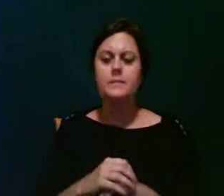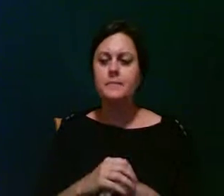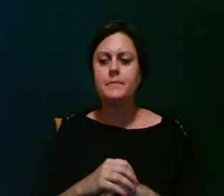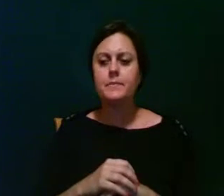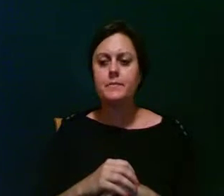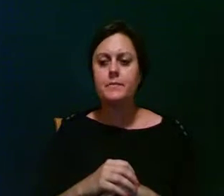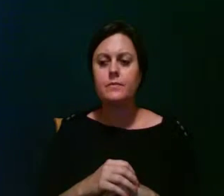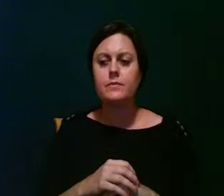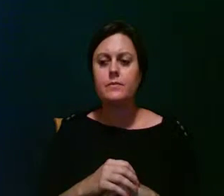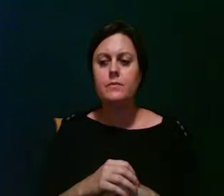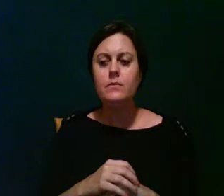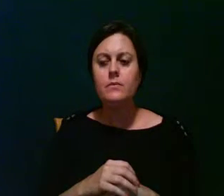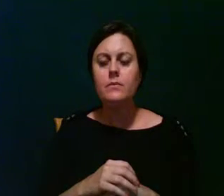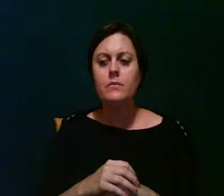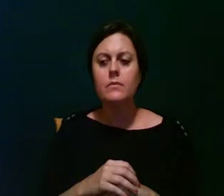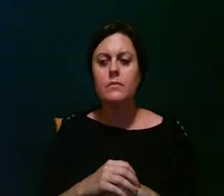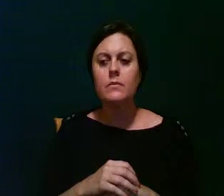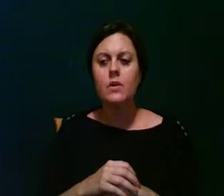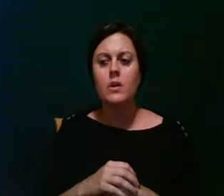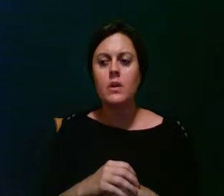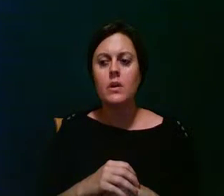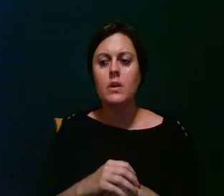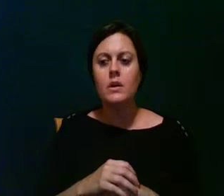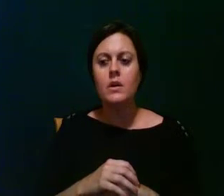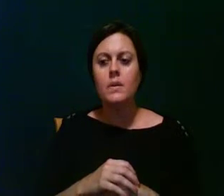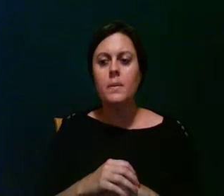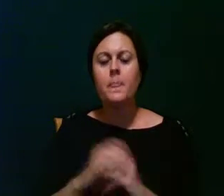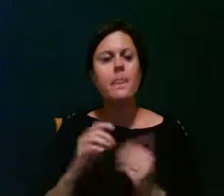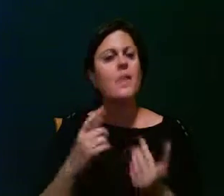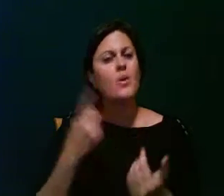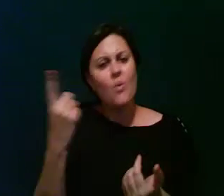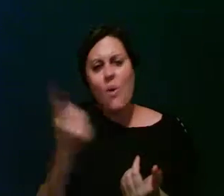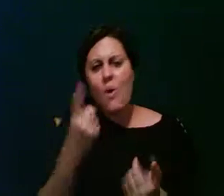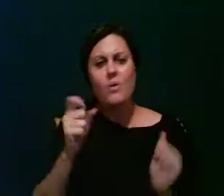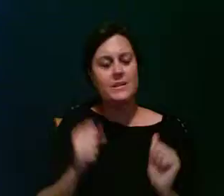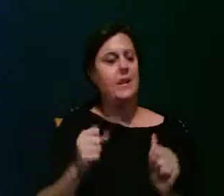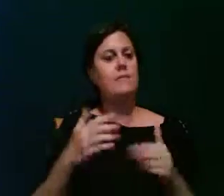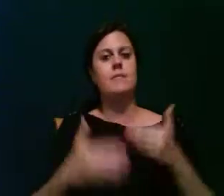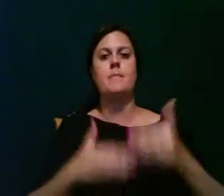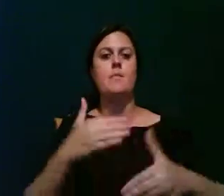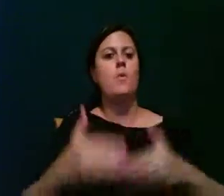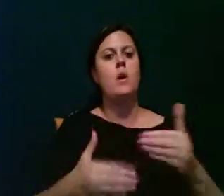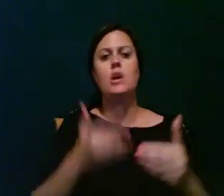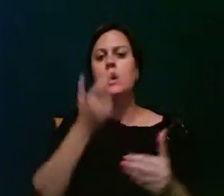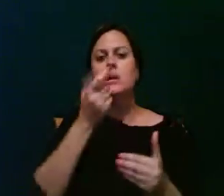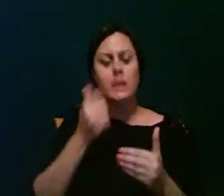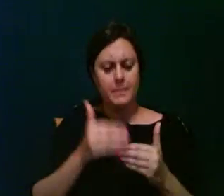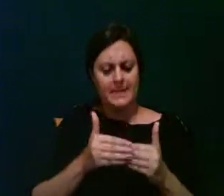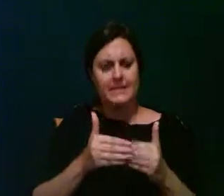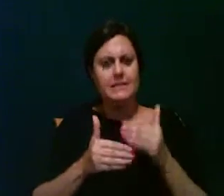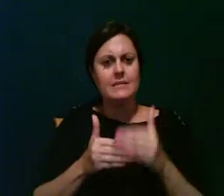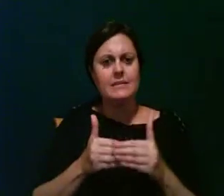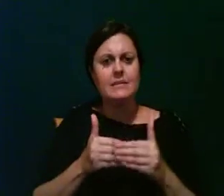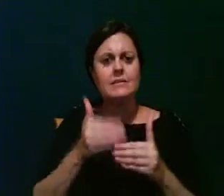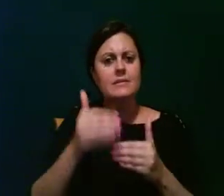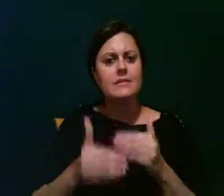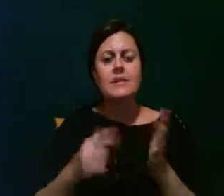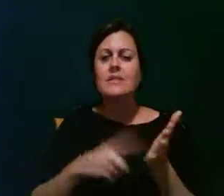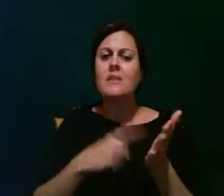sometimes to move forward, it just takes a tiny little step. And when we are in that deep hole, and when it